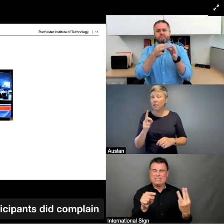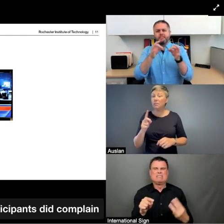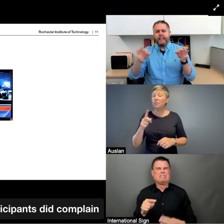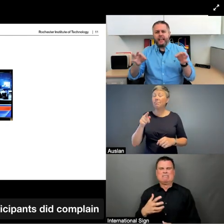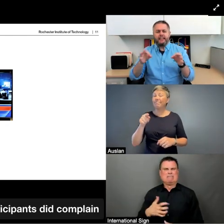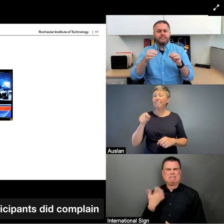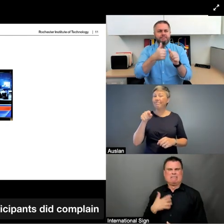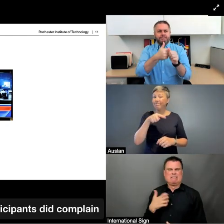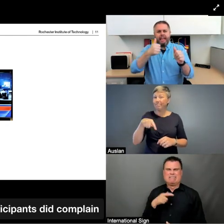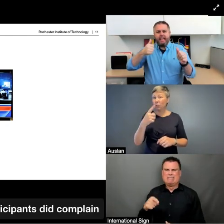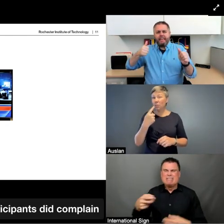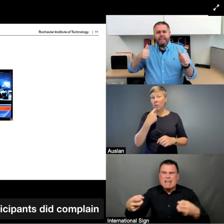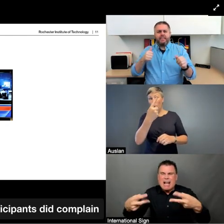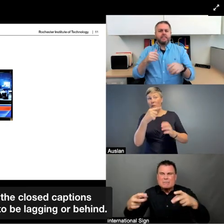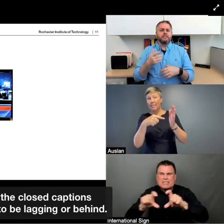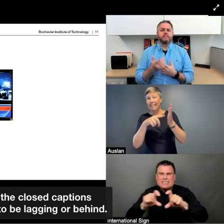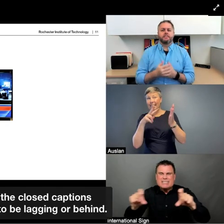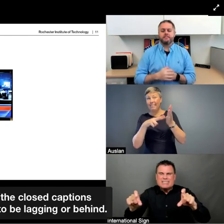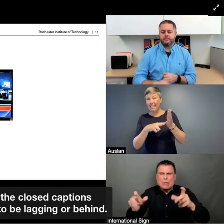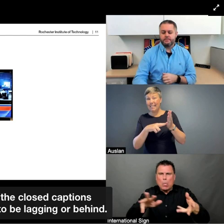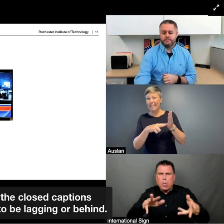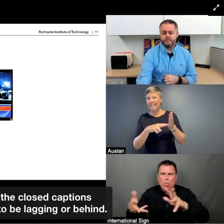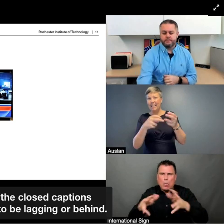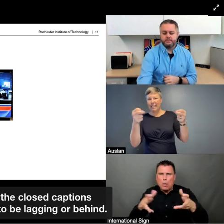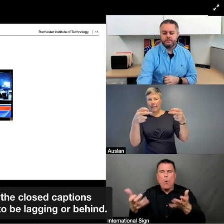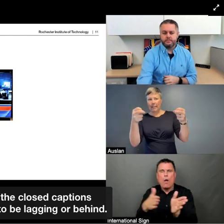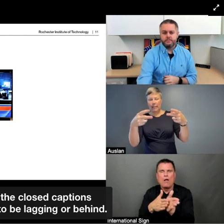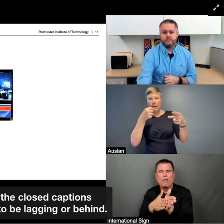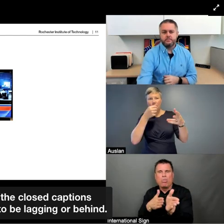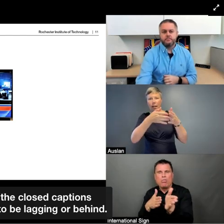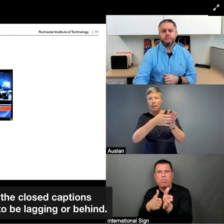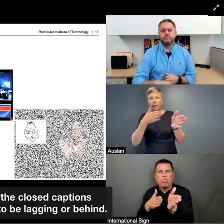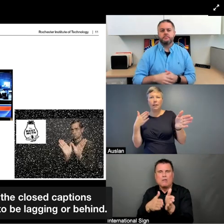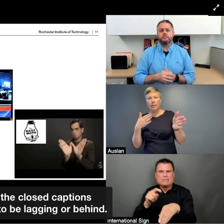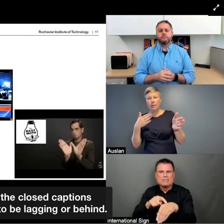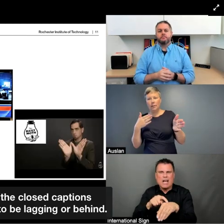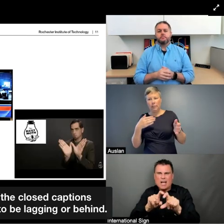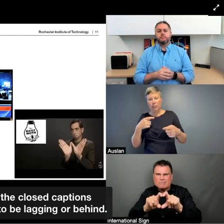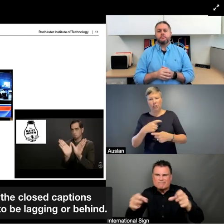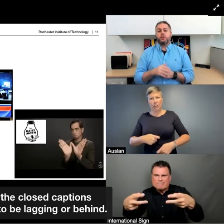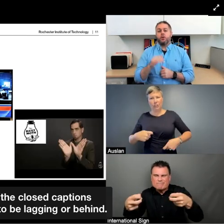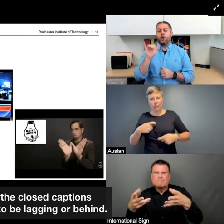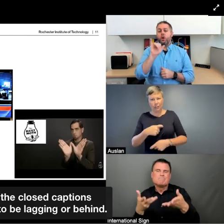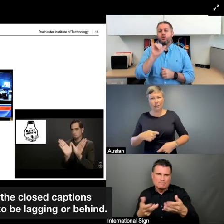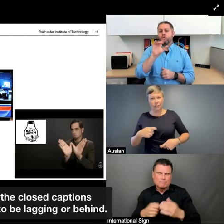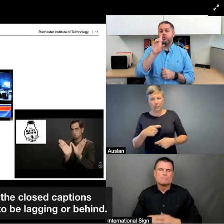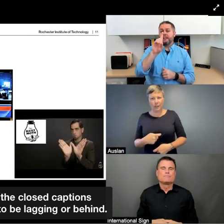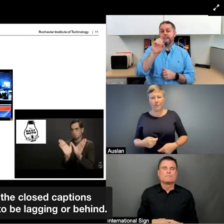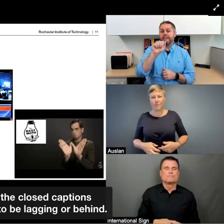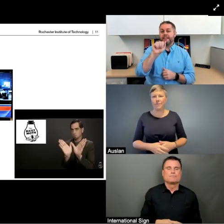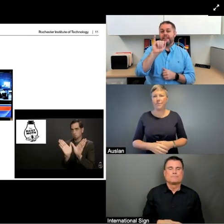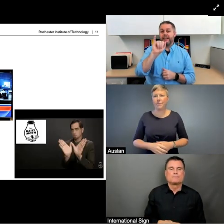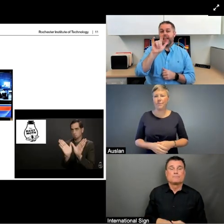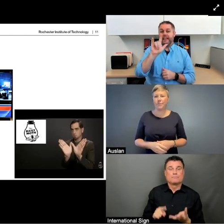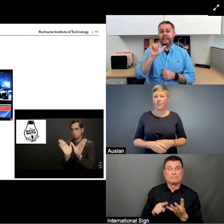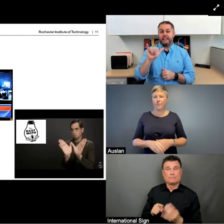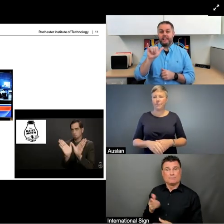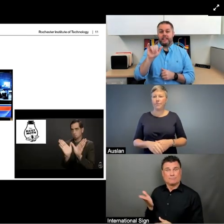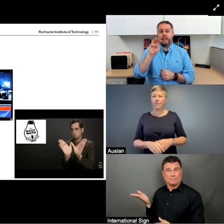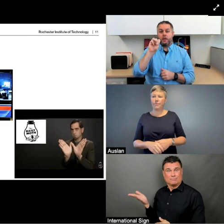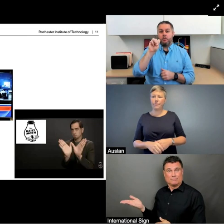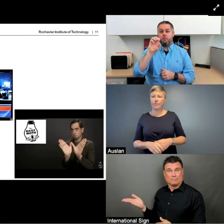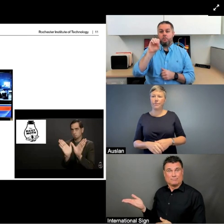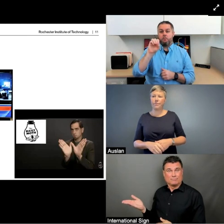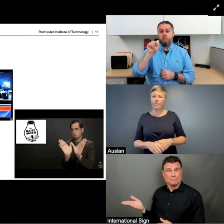But participants did complain about the closed captions seeming to be lagging or behind.